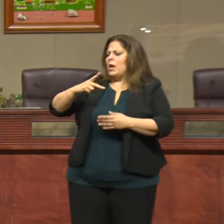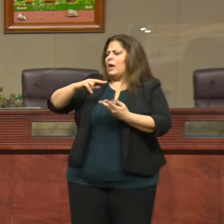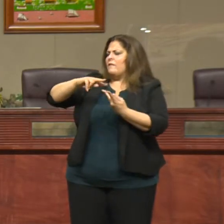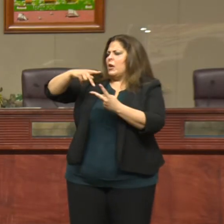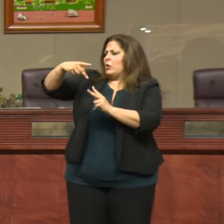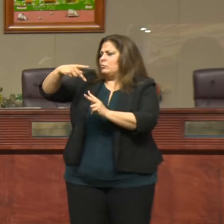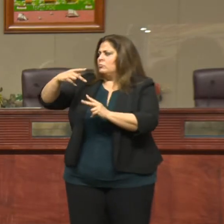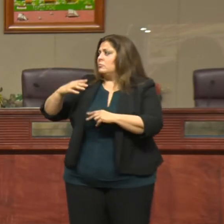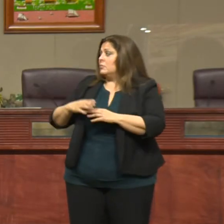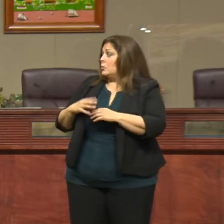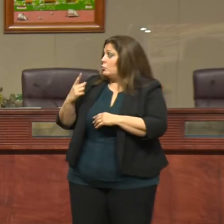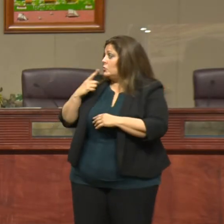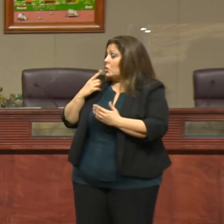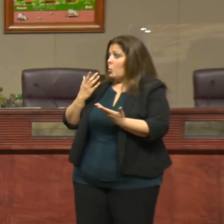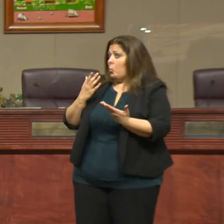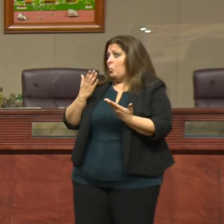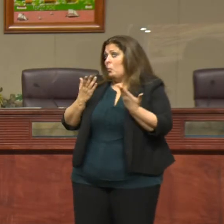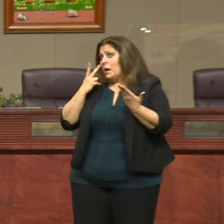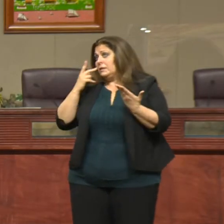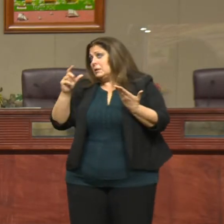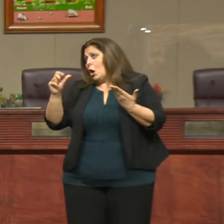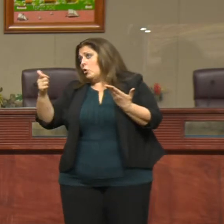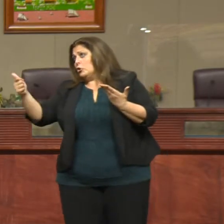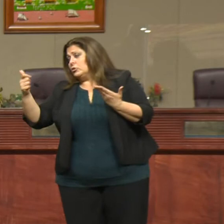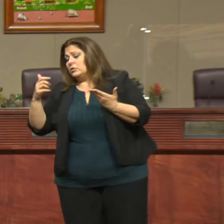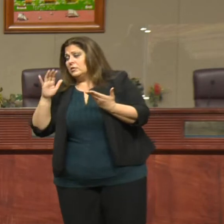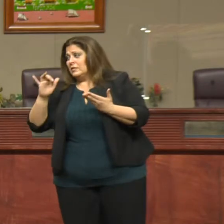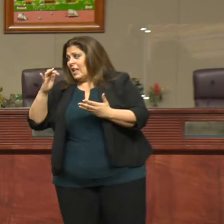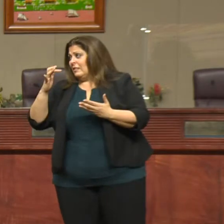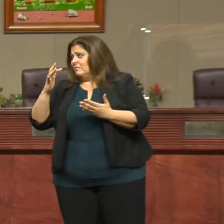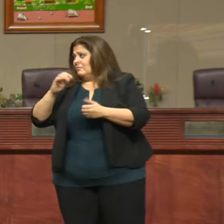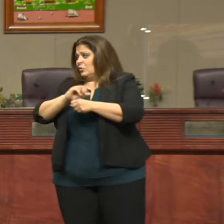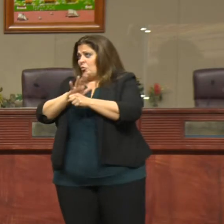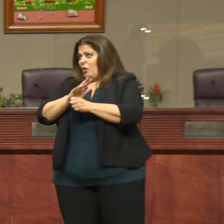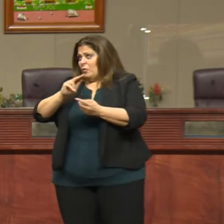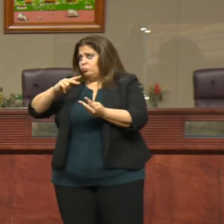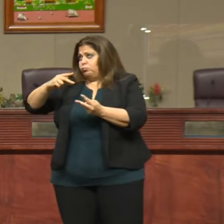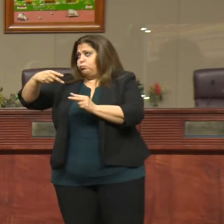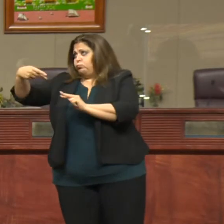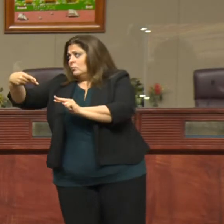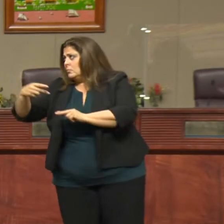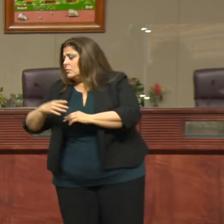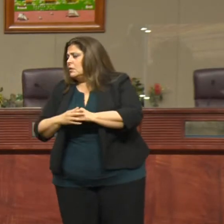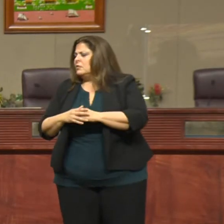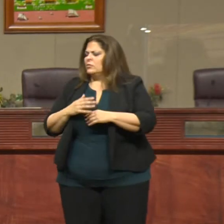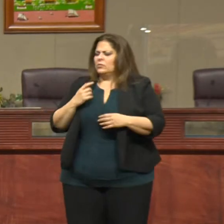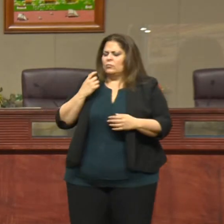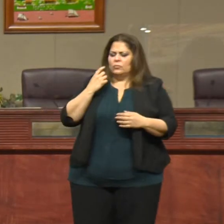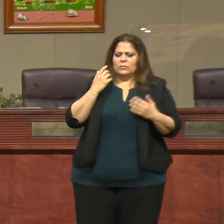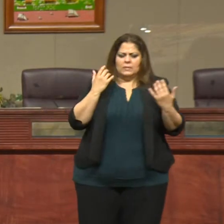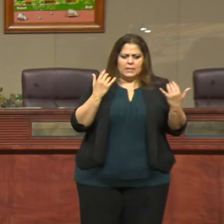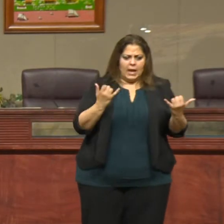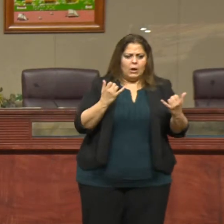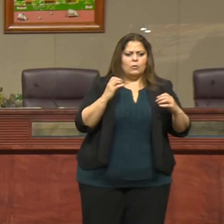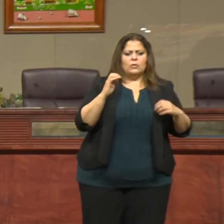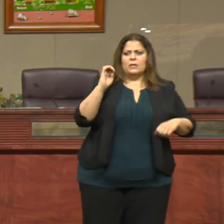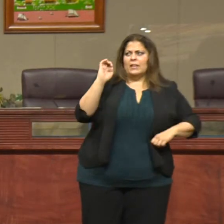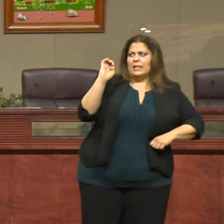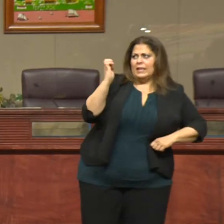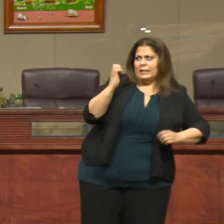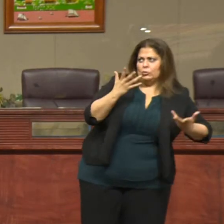others as long as this virus can continue to mutate. So now that Easter is over, spring break's over, what